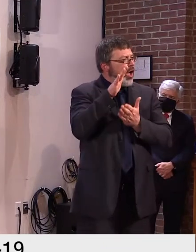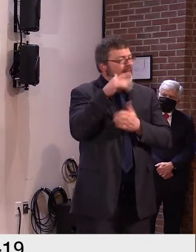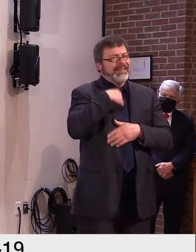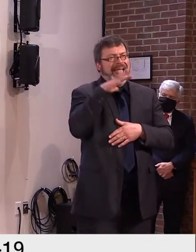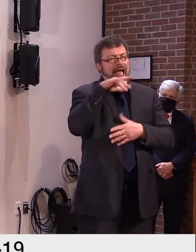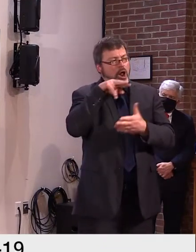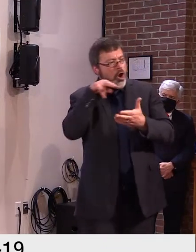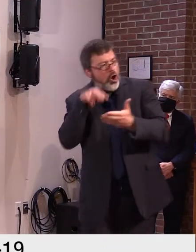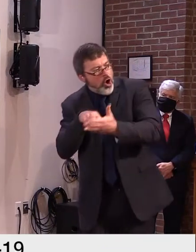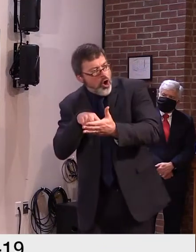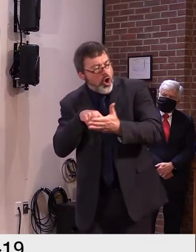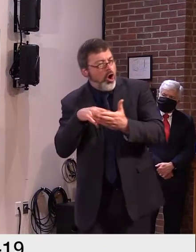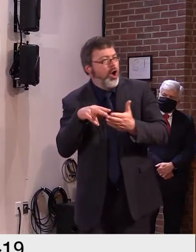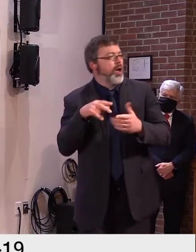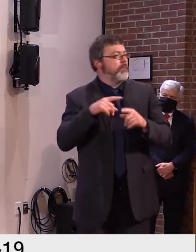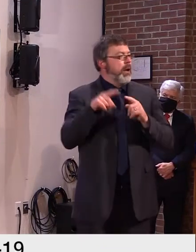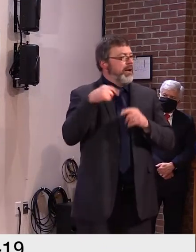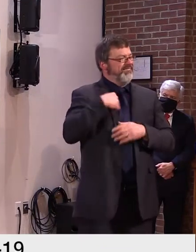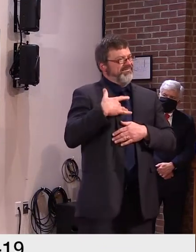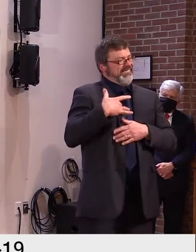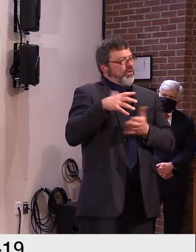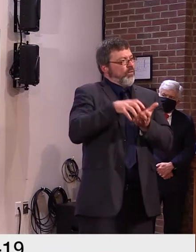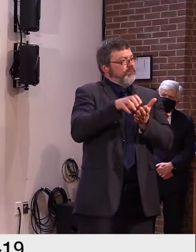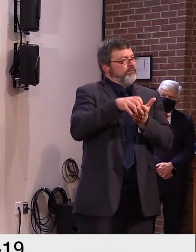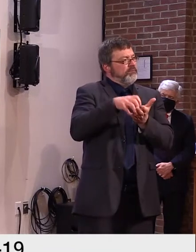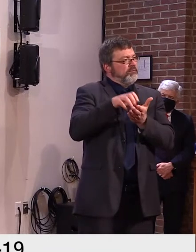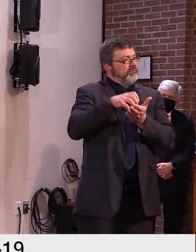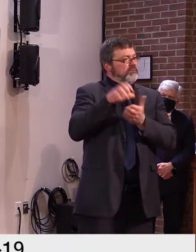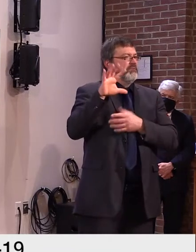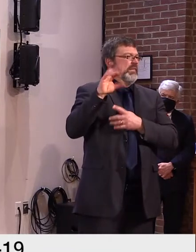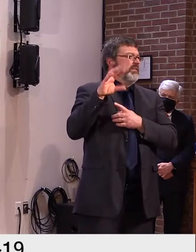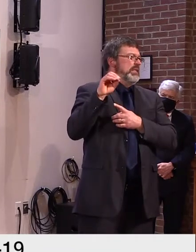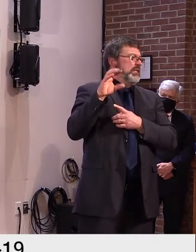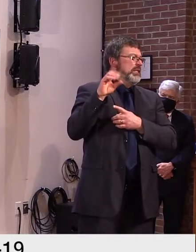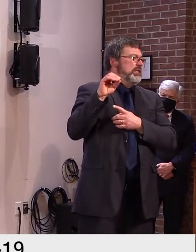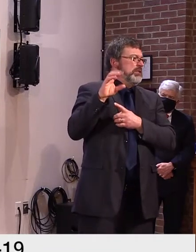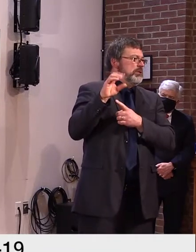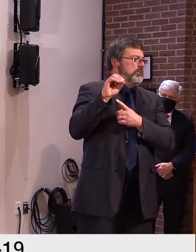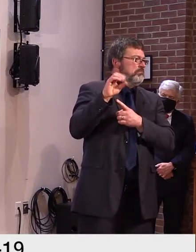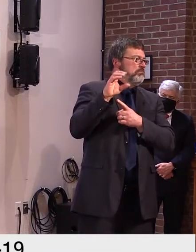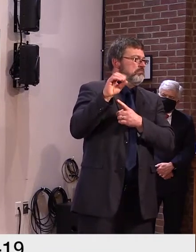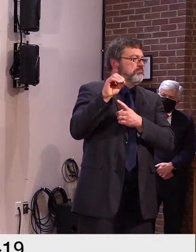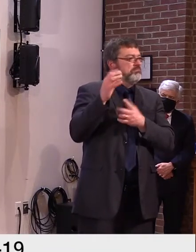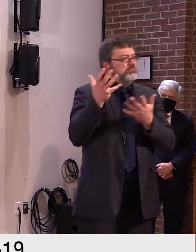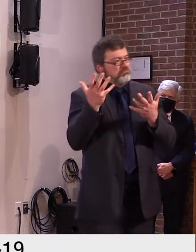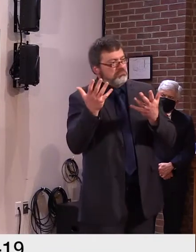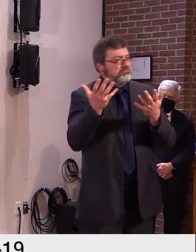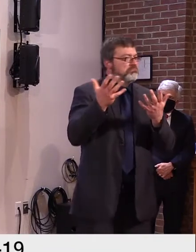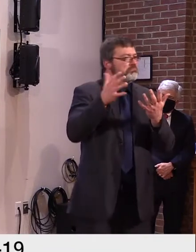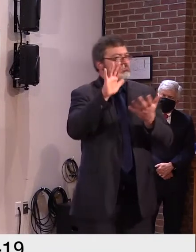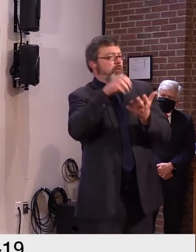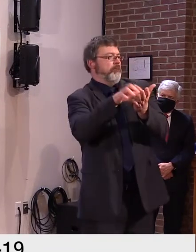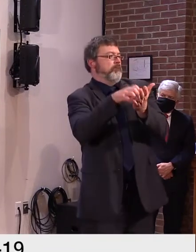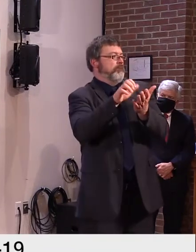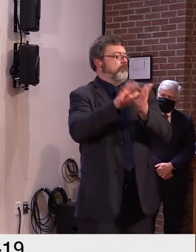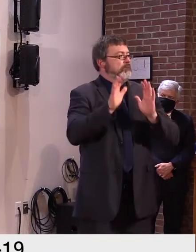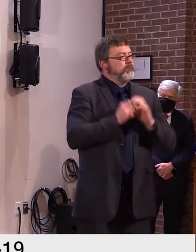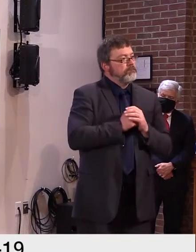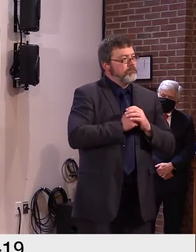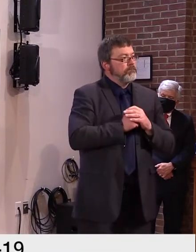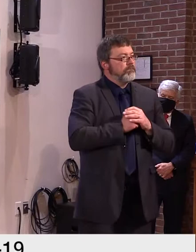but you know, close to 50. I want to put that in contrast to